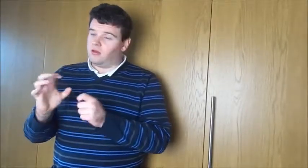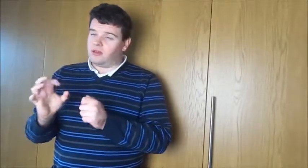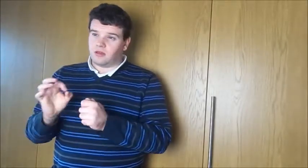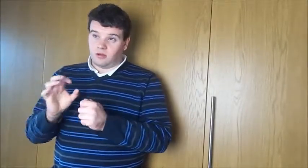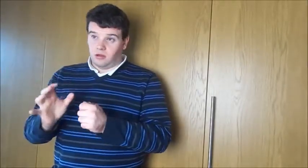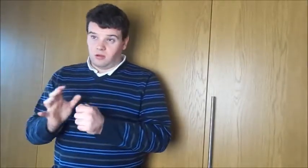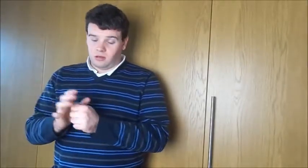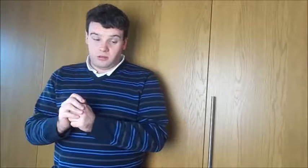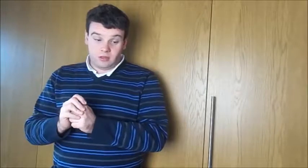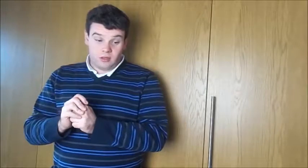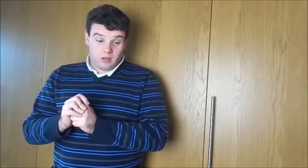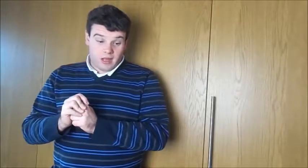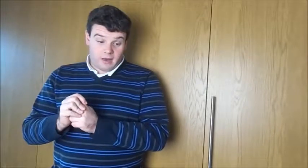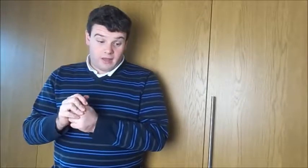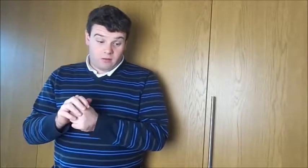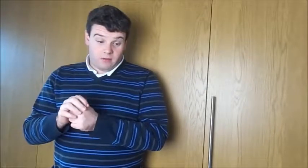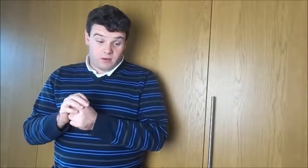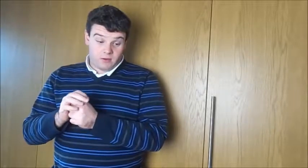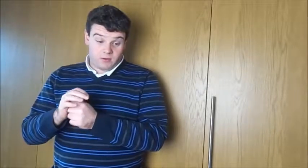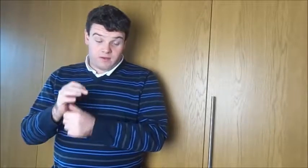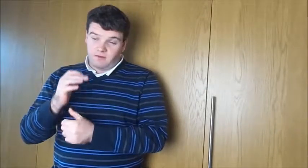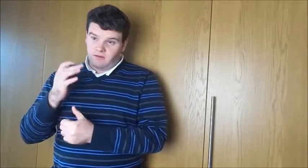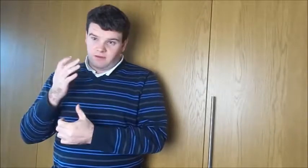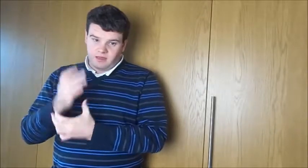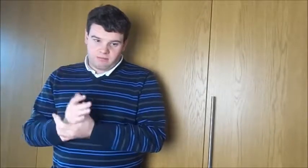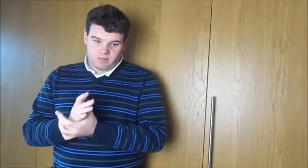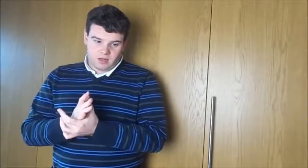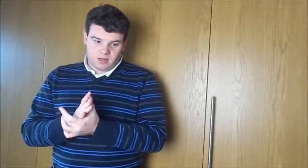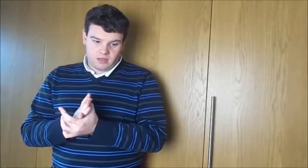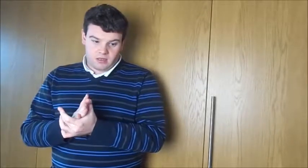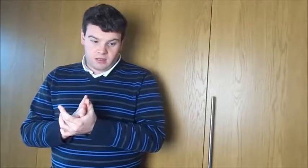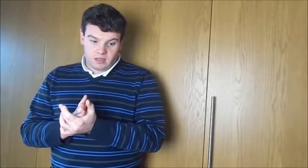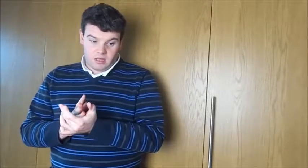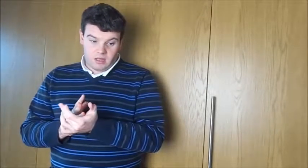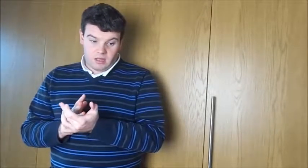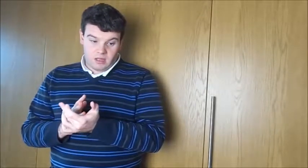Ernest Carl, and they got married on the 21st of December